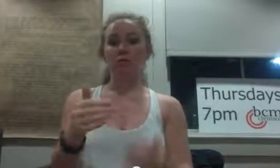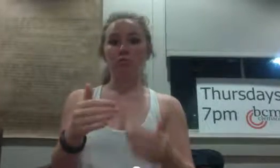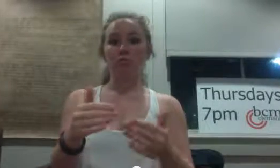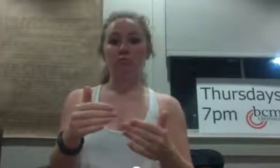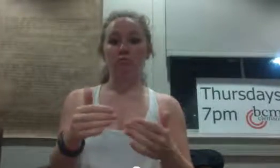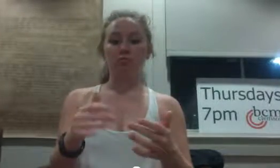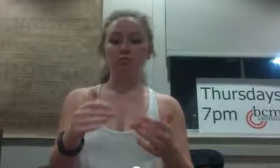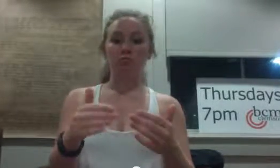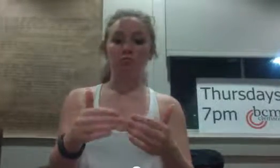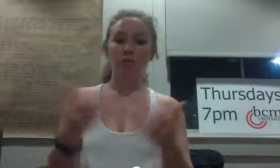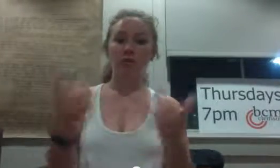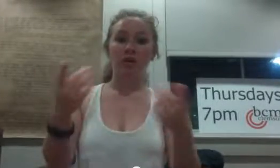doing something.